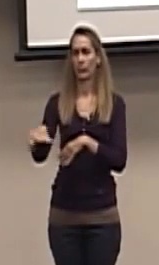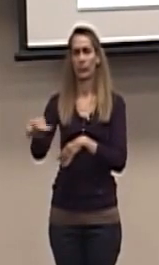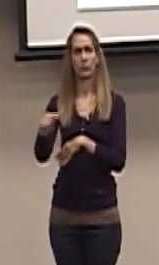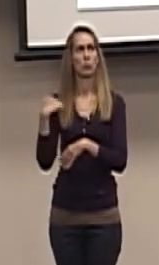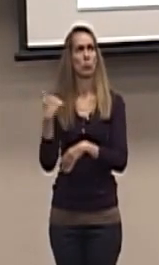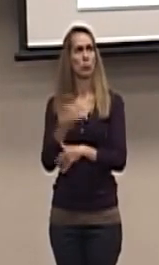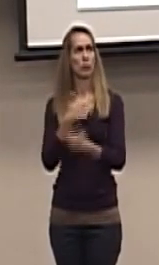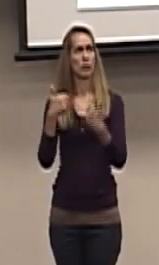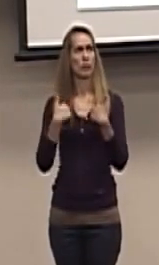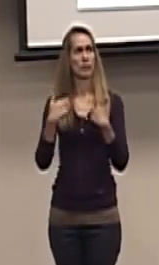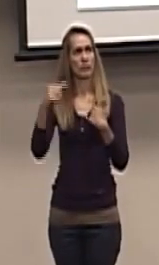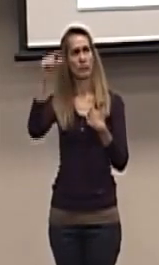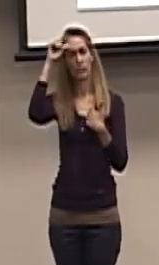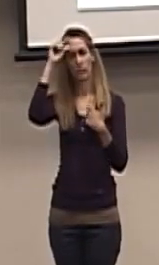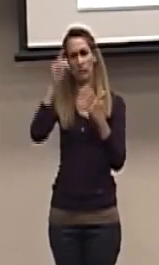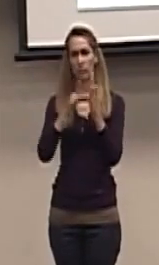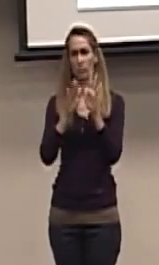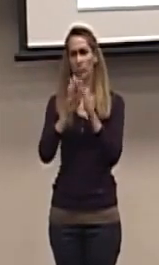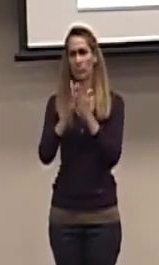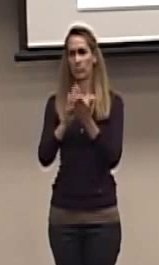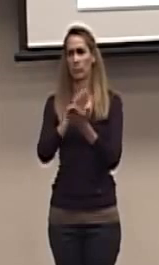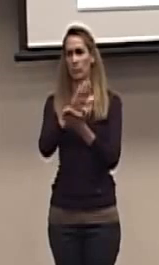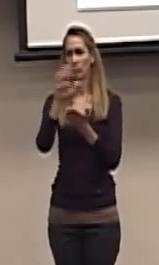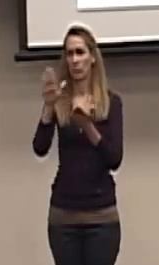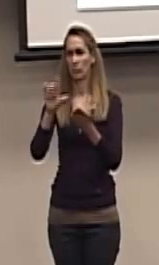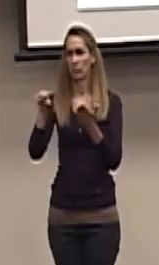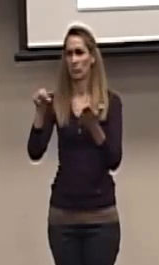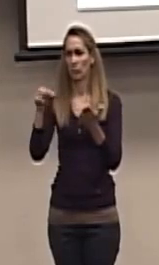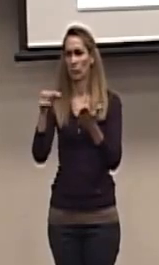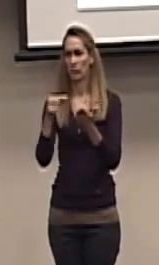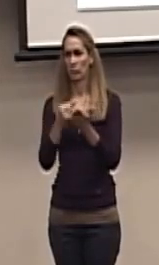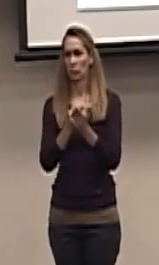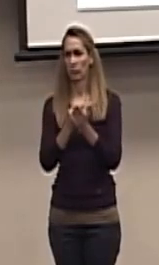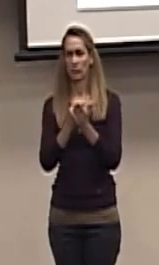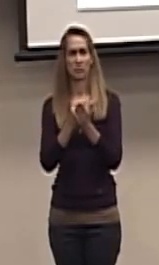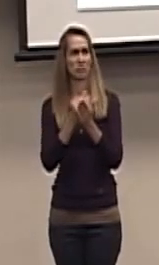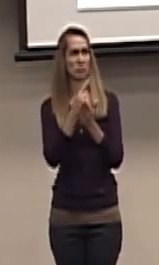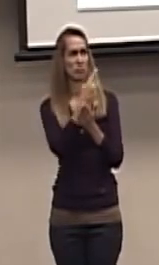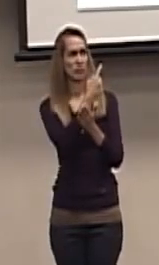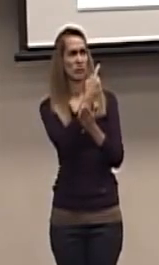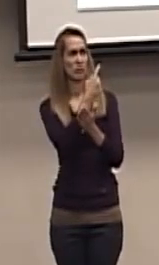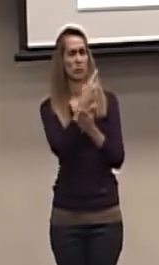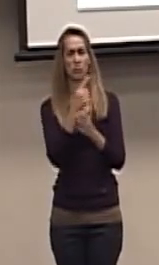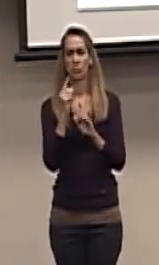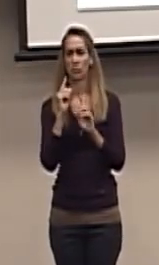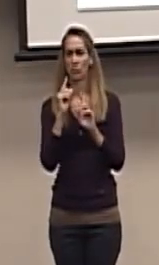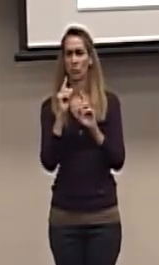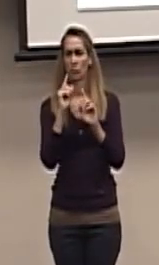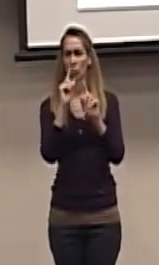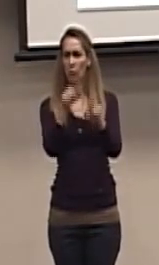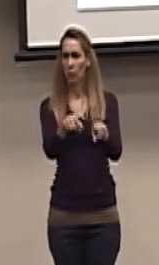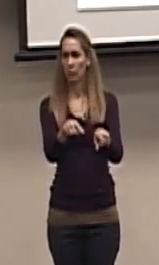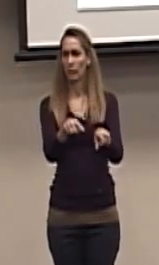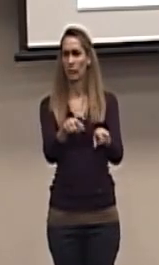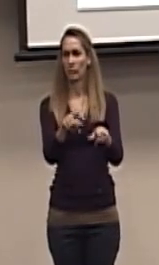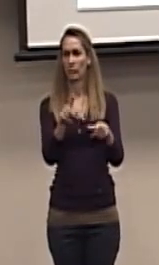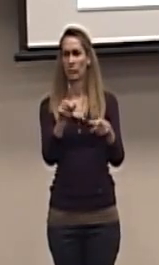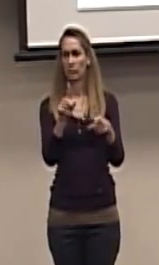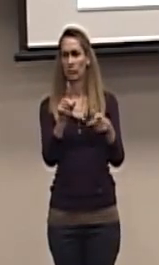We have Ghana Bible College graduation procession where graduates are going to the graduation